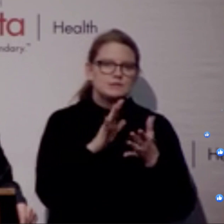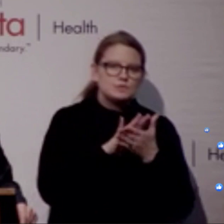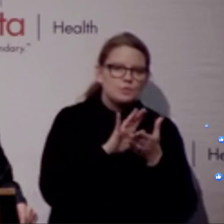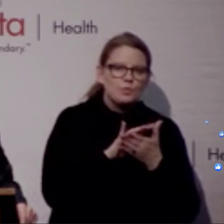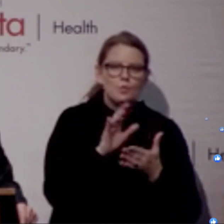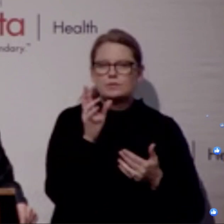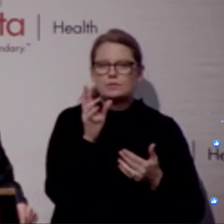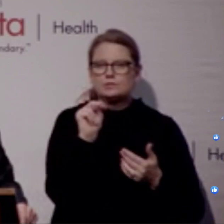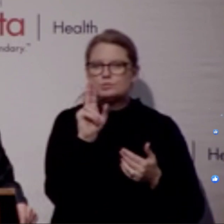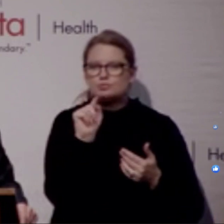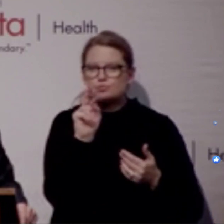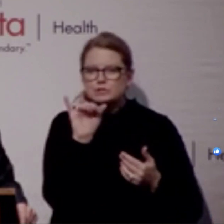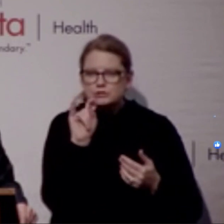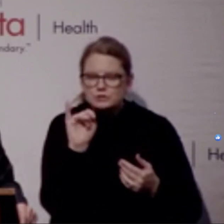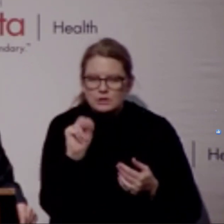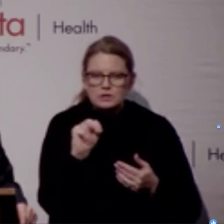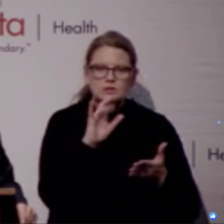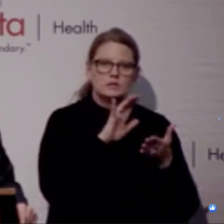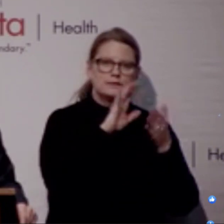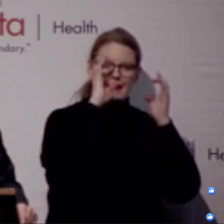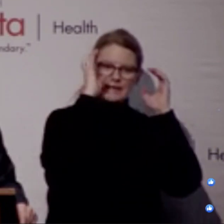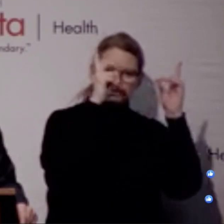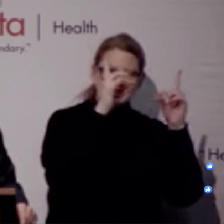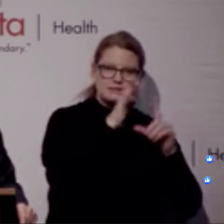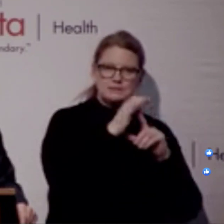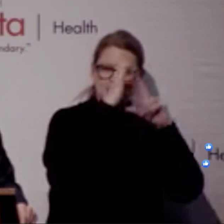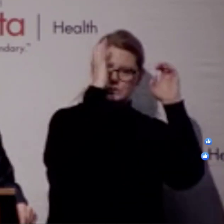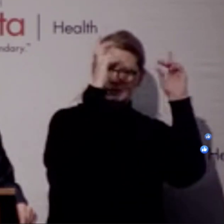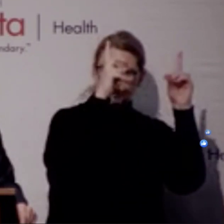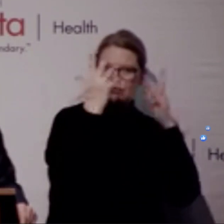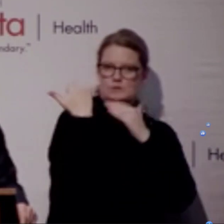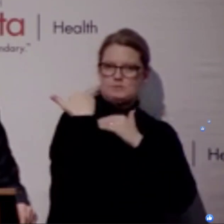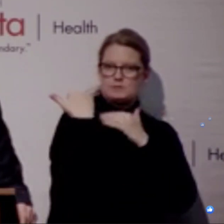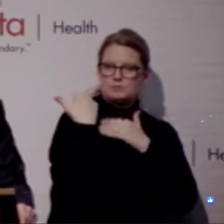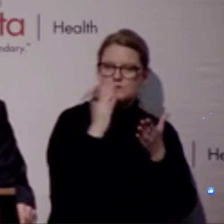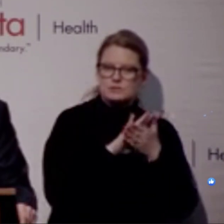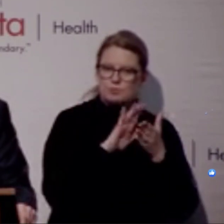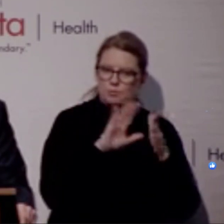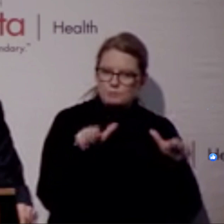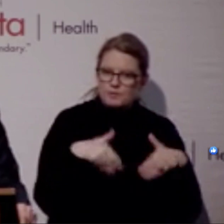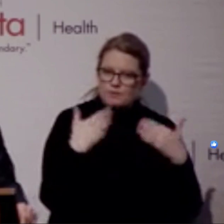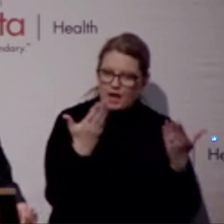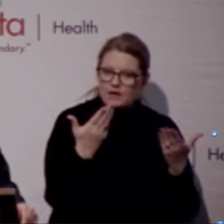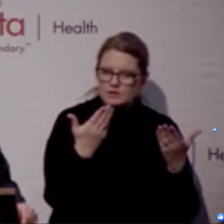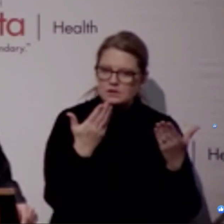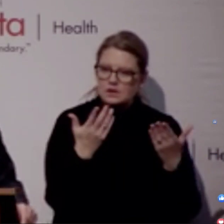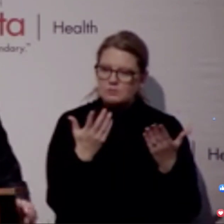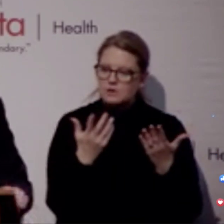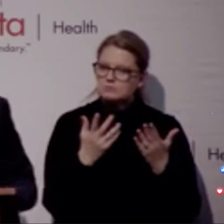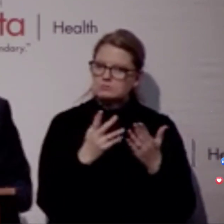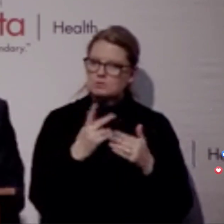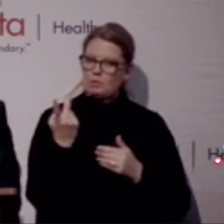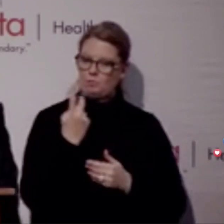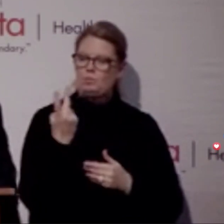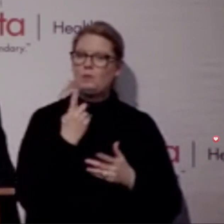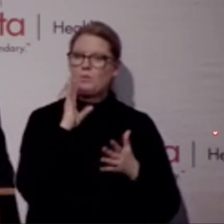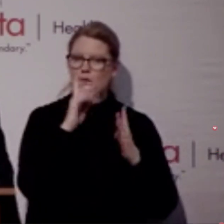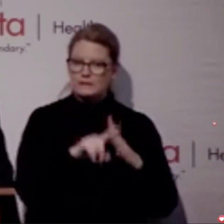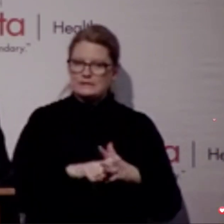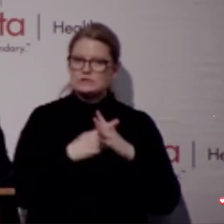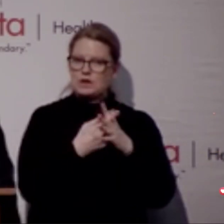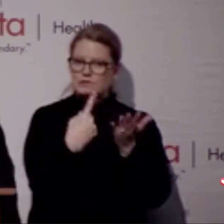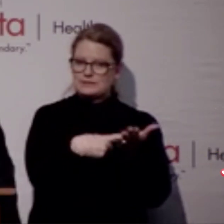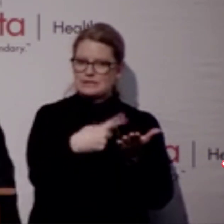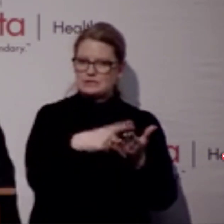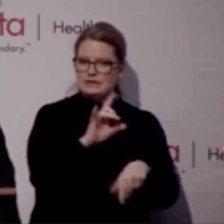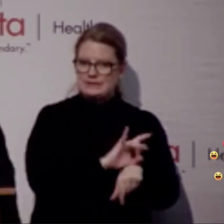special education that will all need to be addressed in terms of the responsibilities that schools deliver. And we'll look forward to starting those discussions at